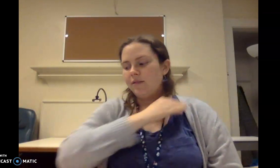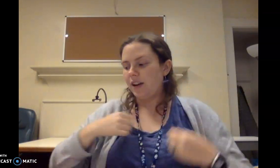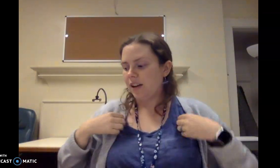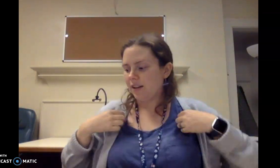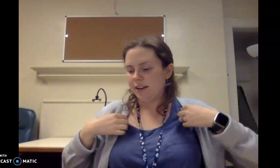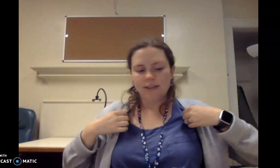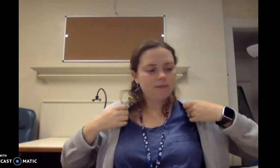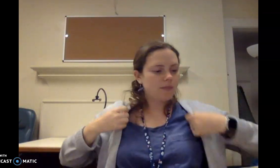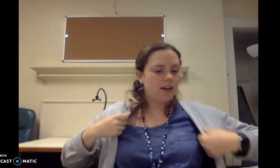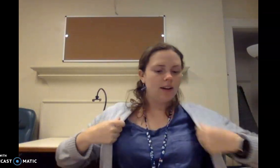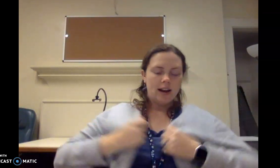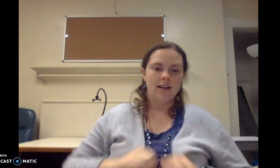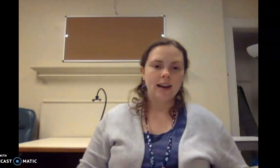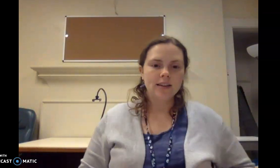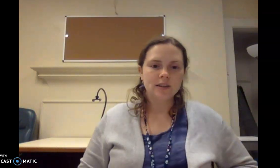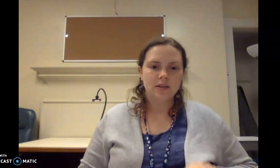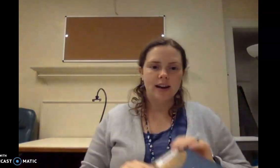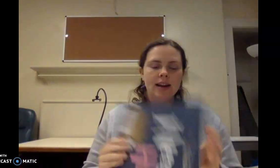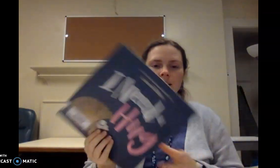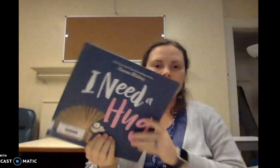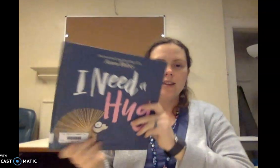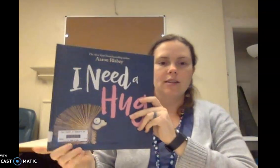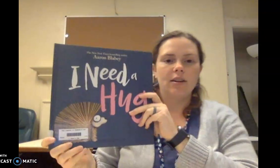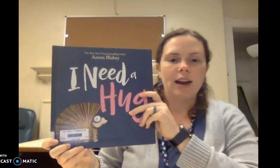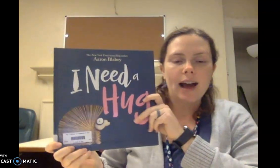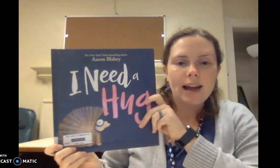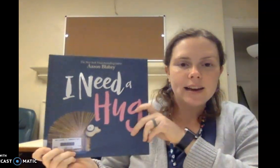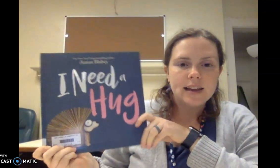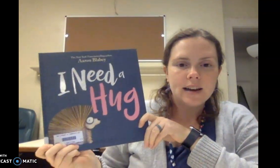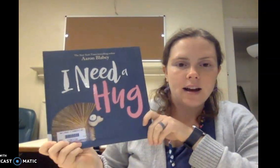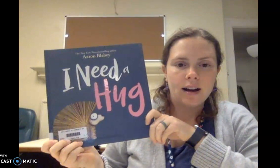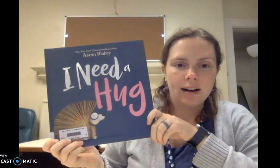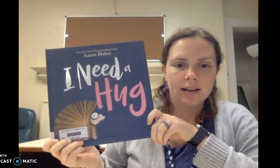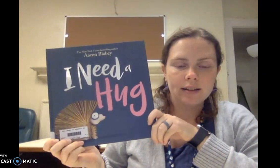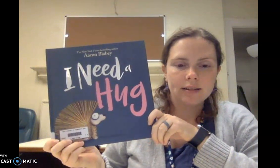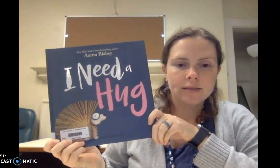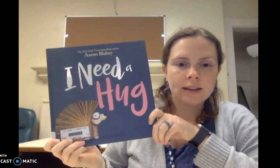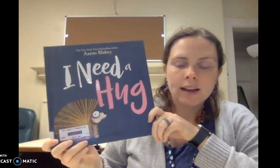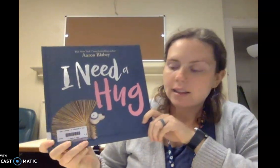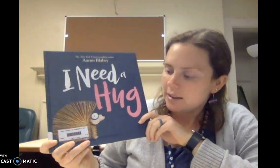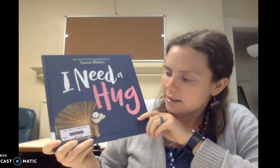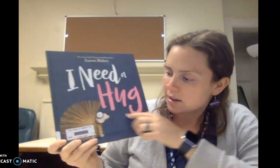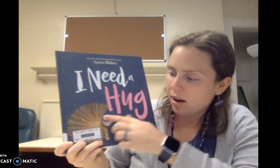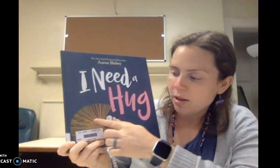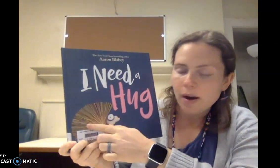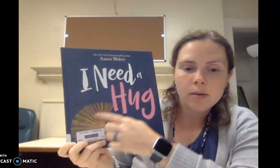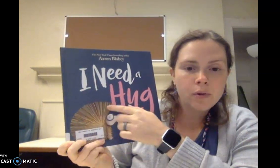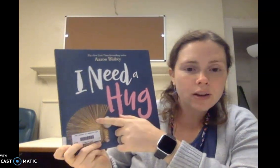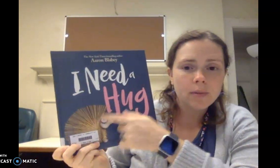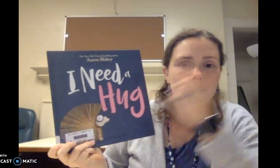Very good. All right, our next story is called I Need a Hug. This is all about a porcupine